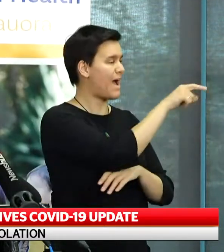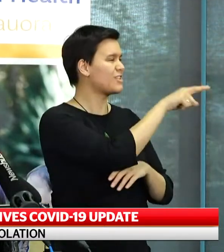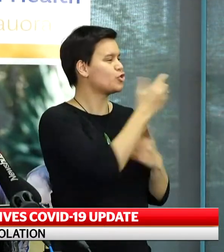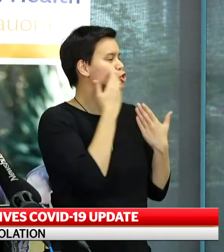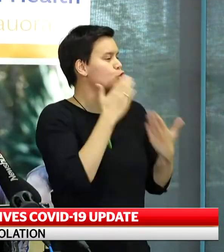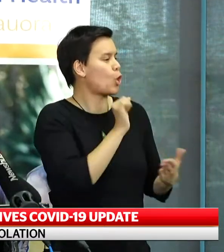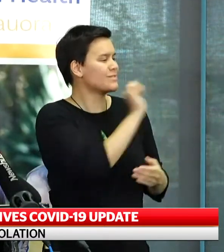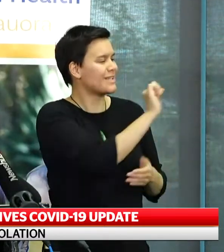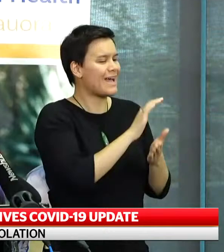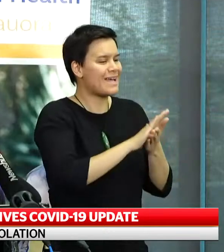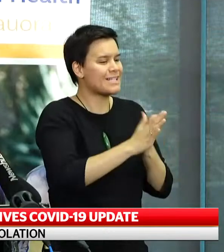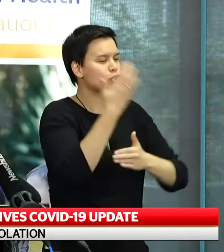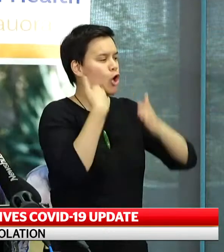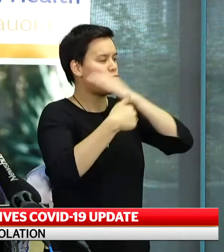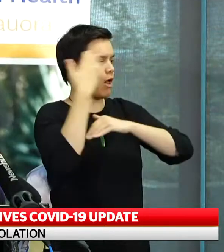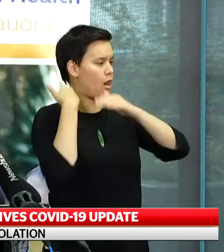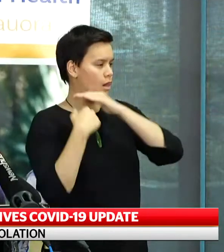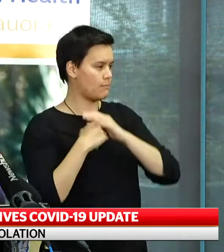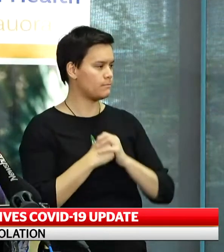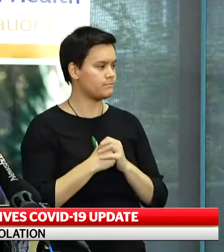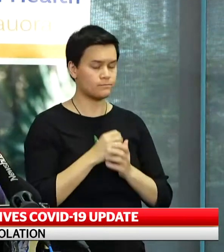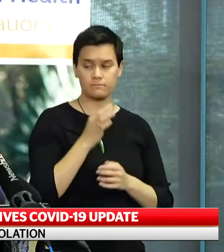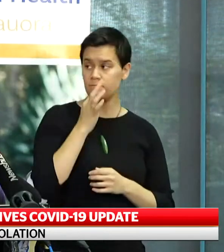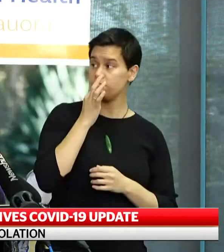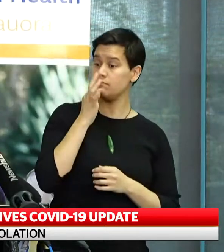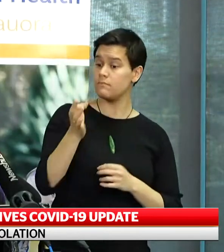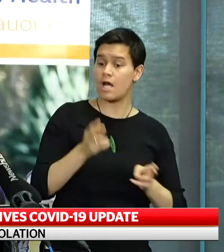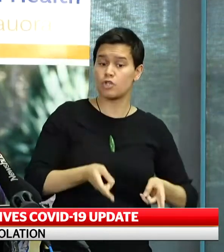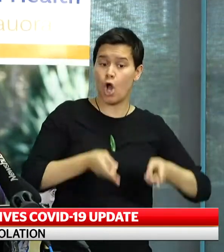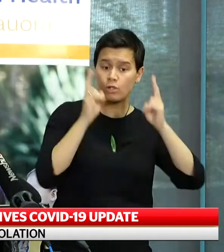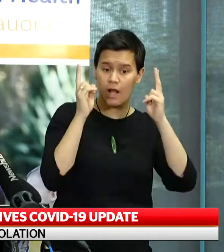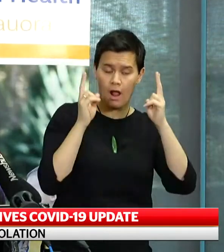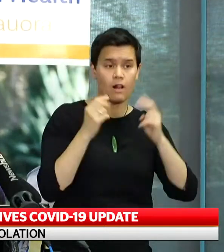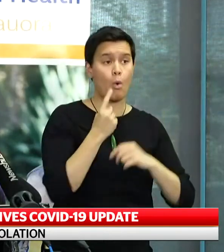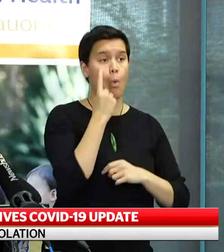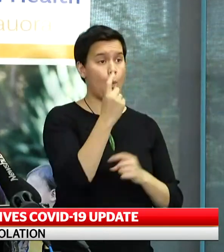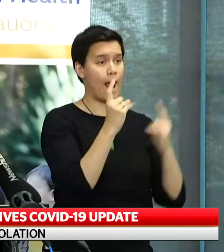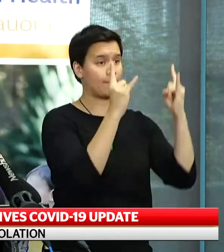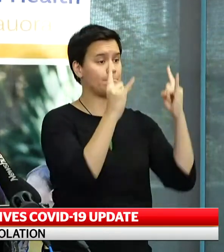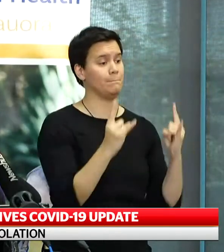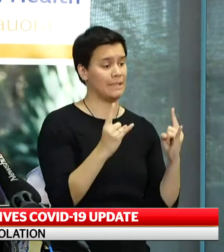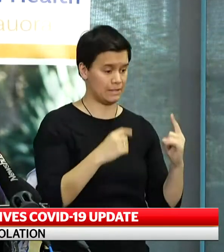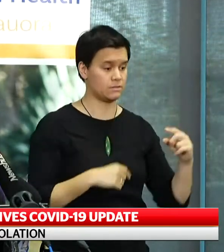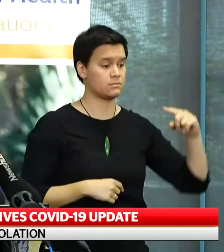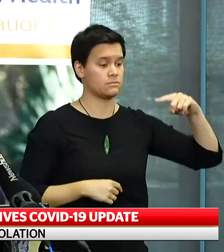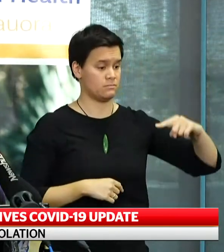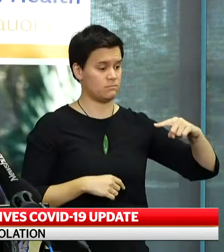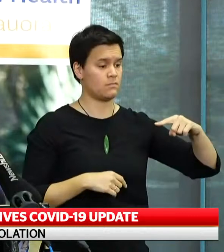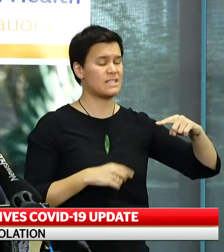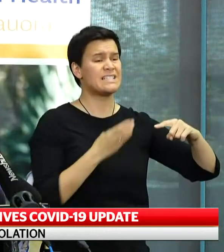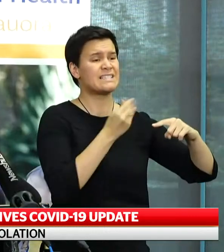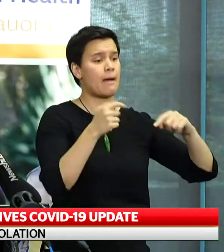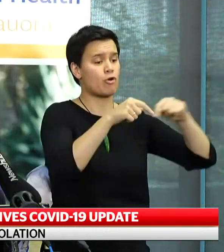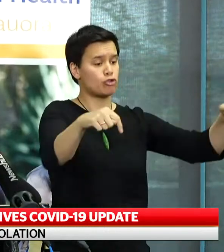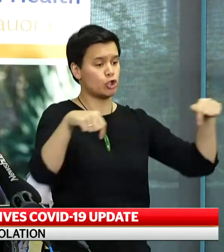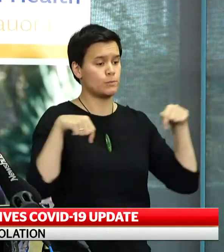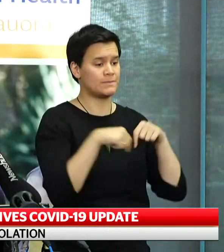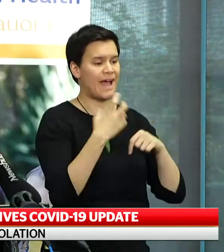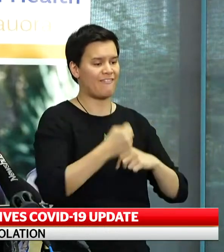the Sedema? Well, that's obviously one of the things that will be looked at. We're not involved in the arrangements that are agreed